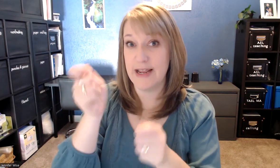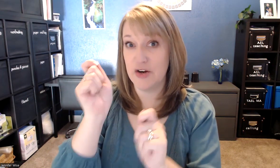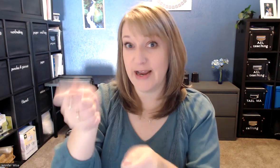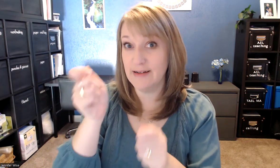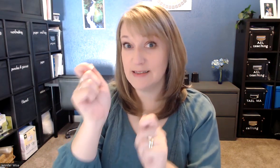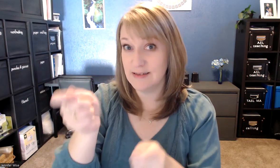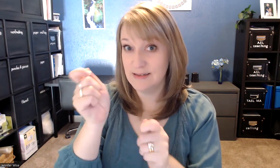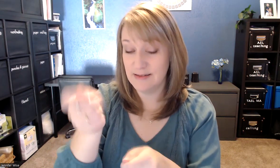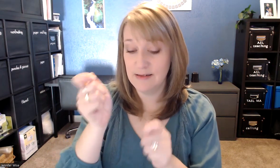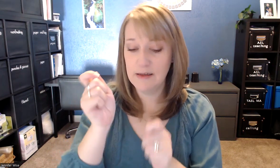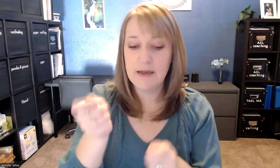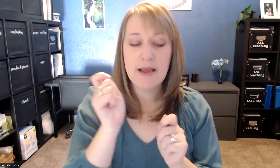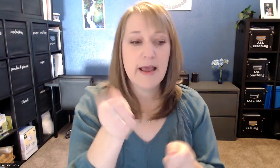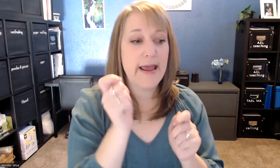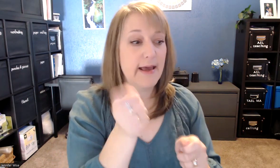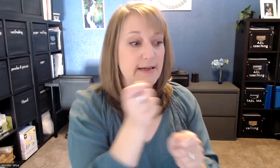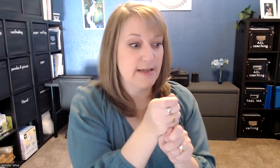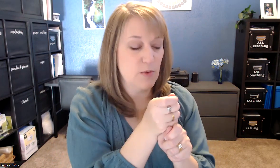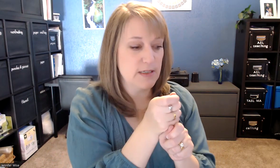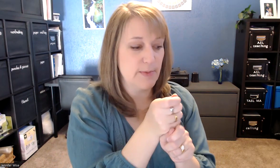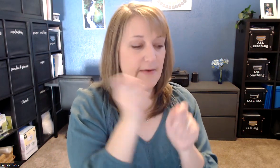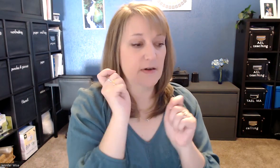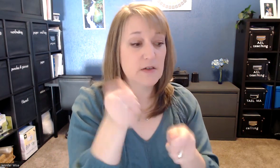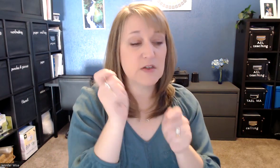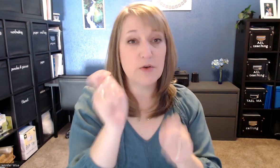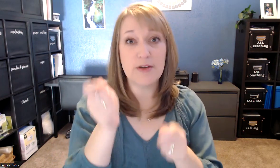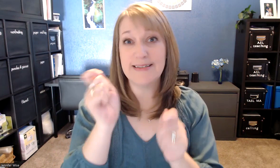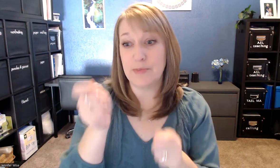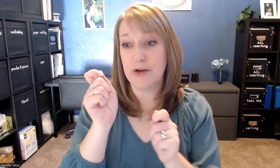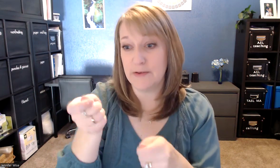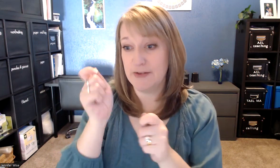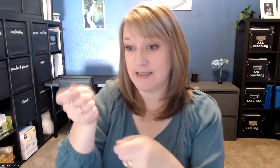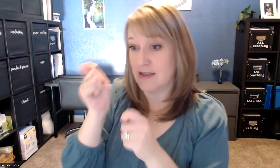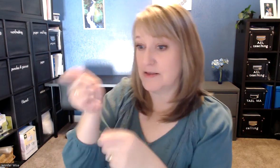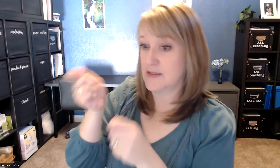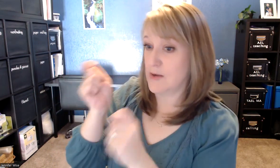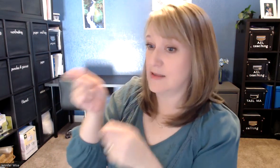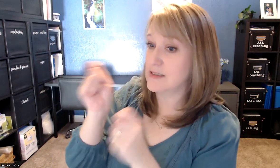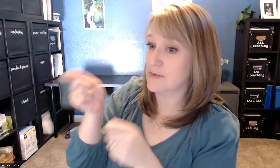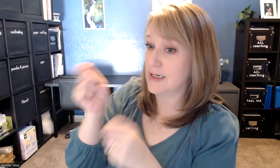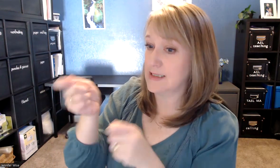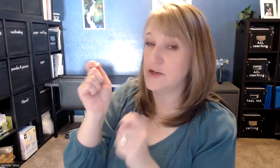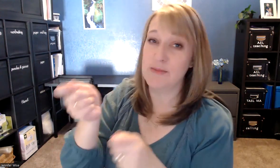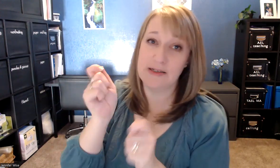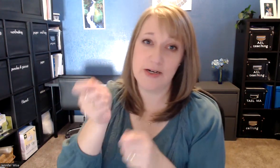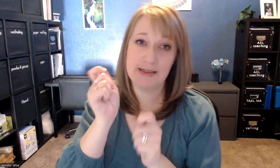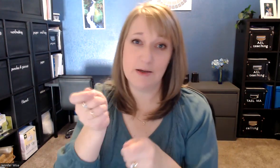separating your hands and instead of one on top of the other. So you can separate your fists this way. This is the way it is in your Master ASL